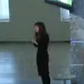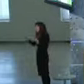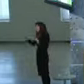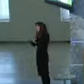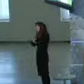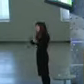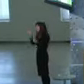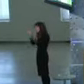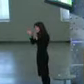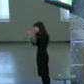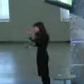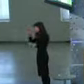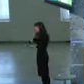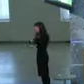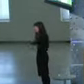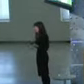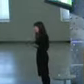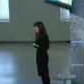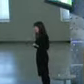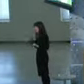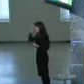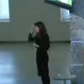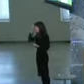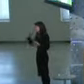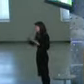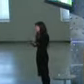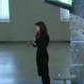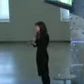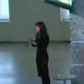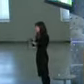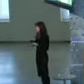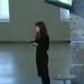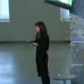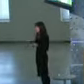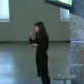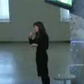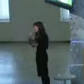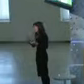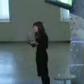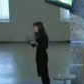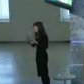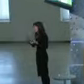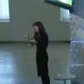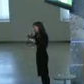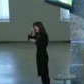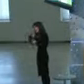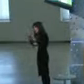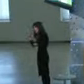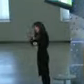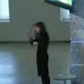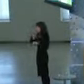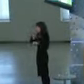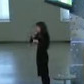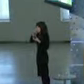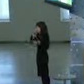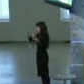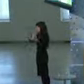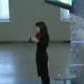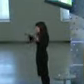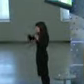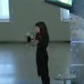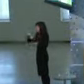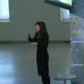think part of what I'm saying is diversity. Do whatever you feel like, and if you just want to do one production, that